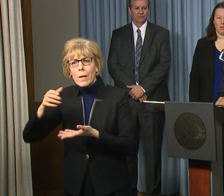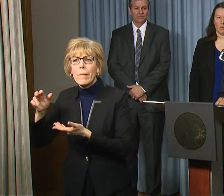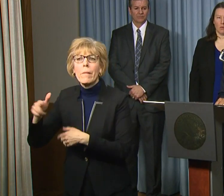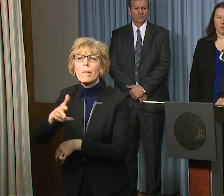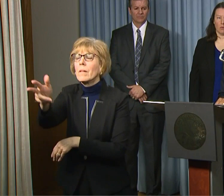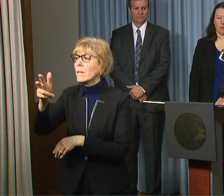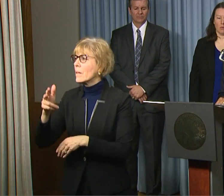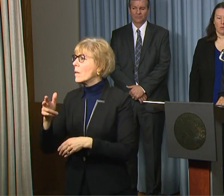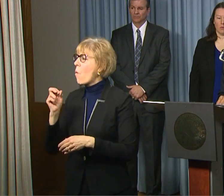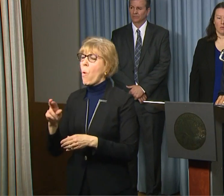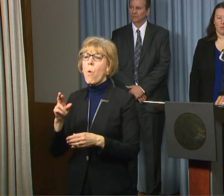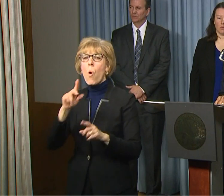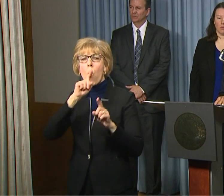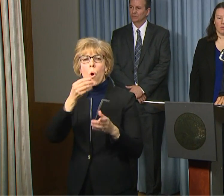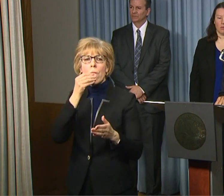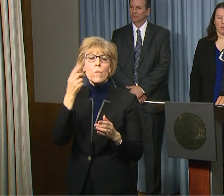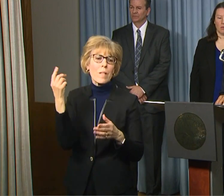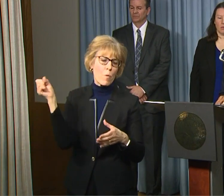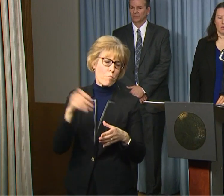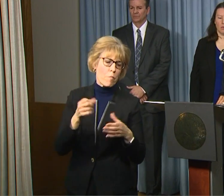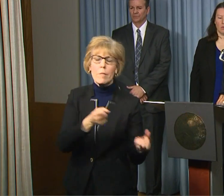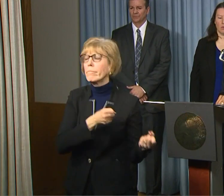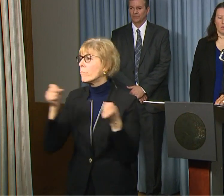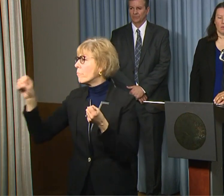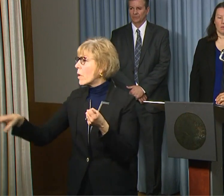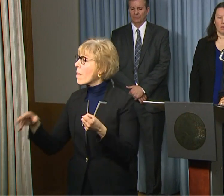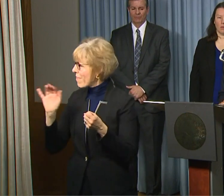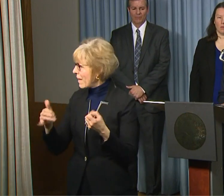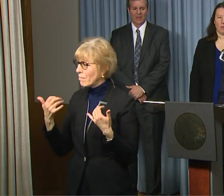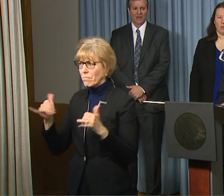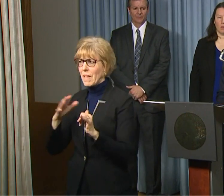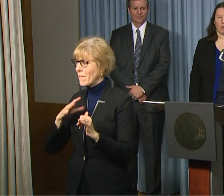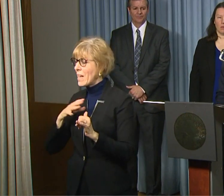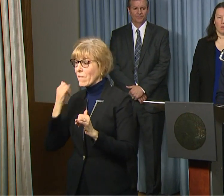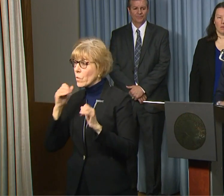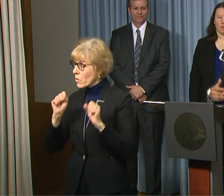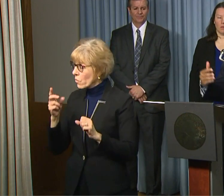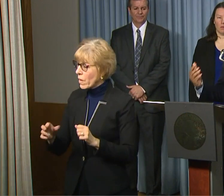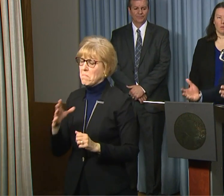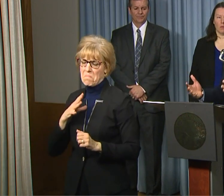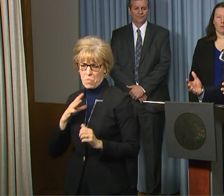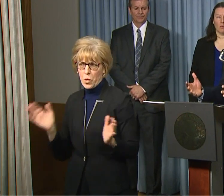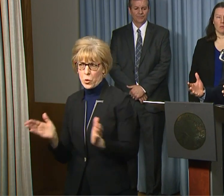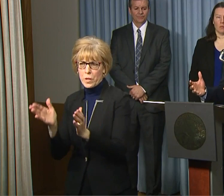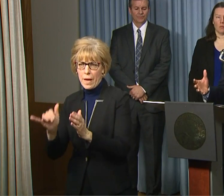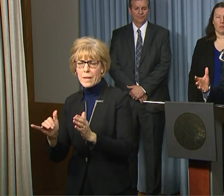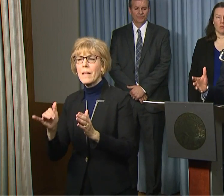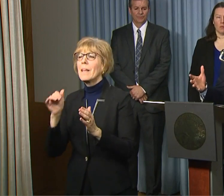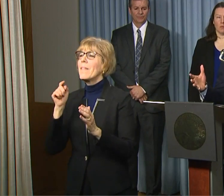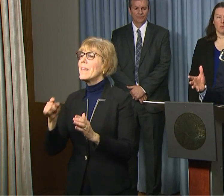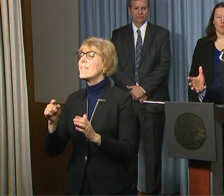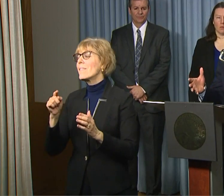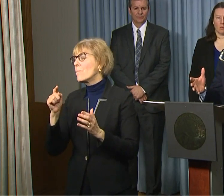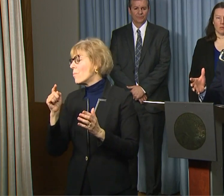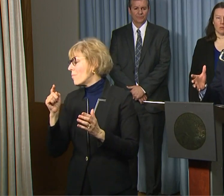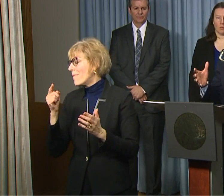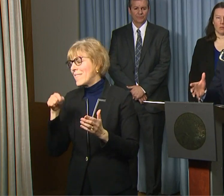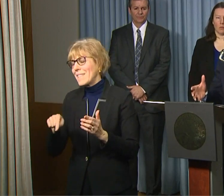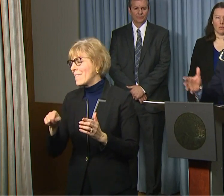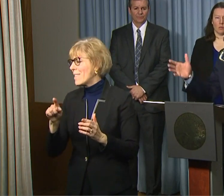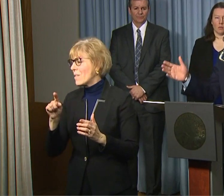distribution or delivery. So where there is capacity and you could lawfully do it, we encourage that. This is about, you know, one way we don't talk about keeping